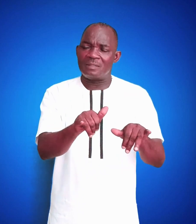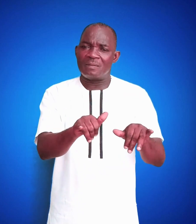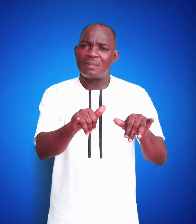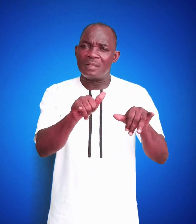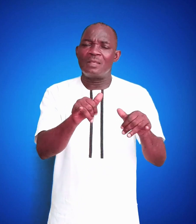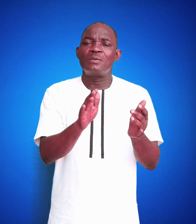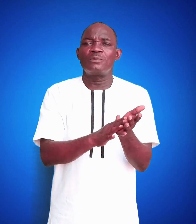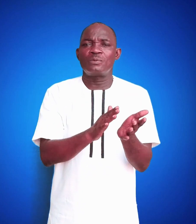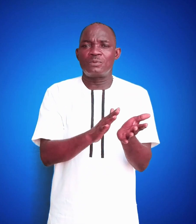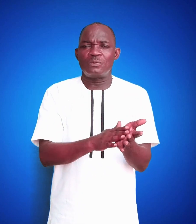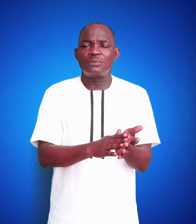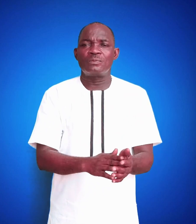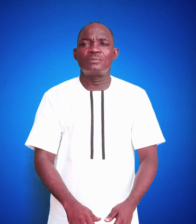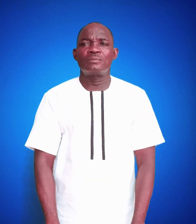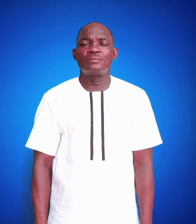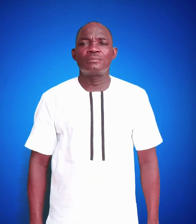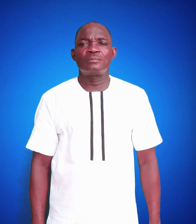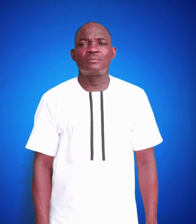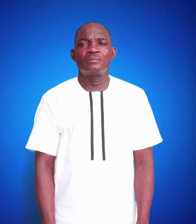in school.